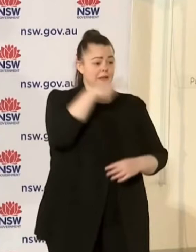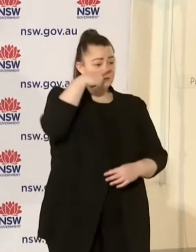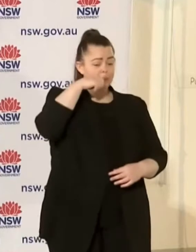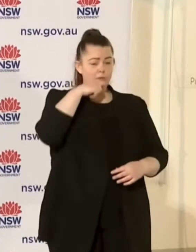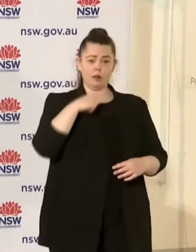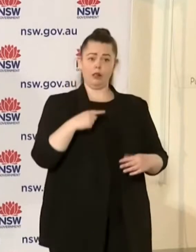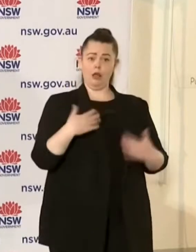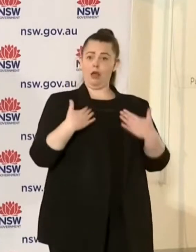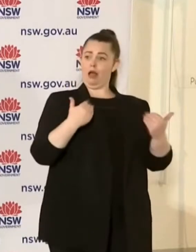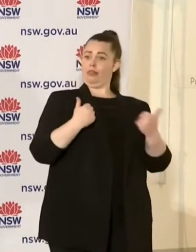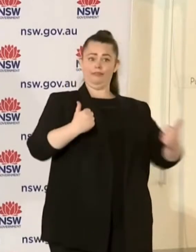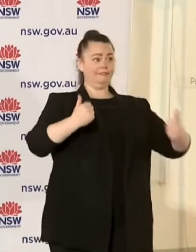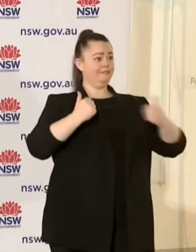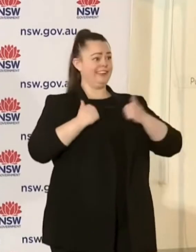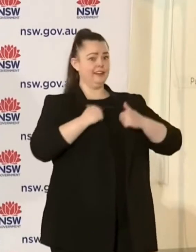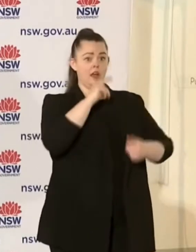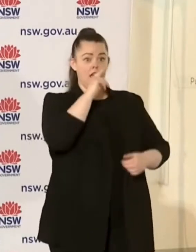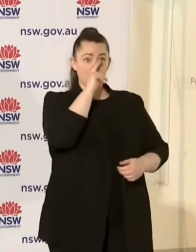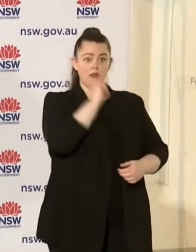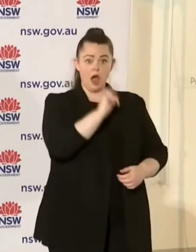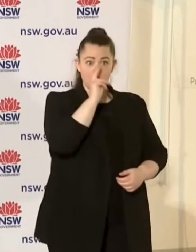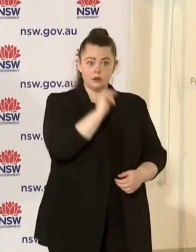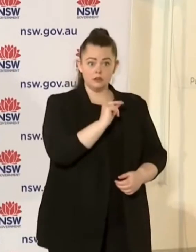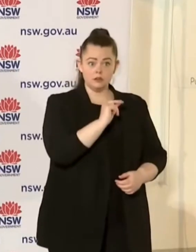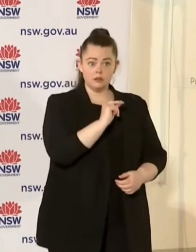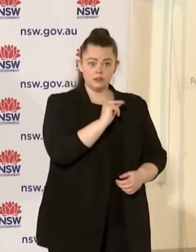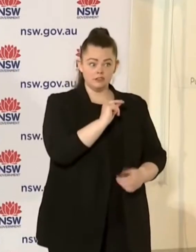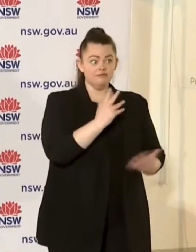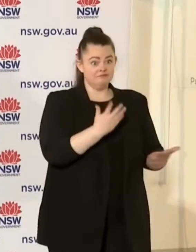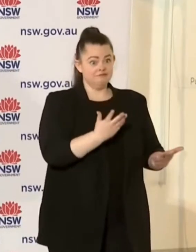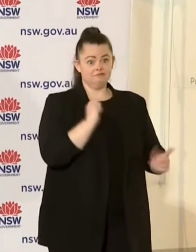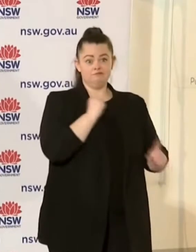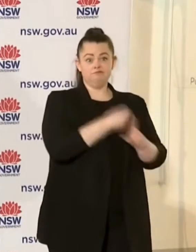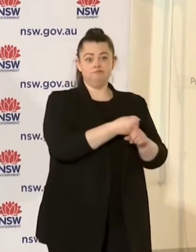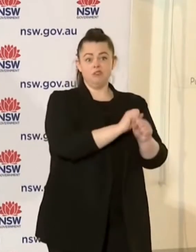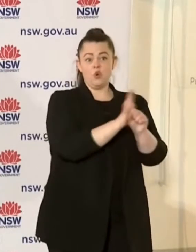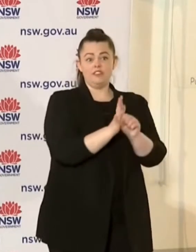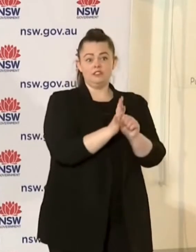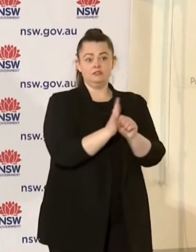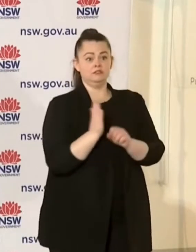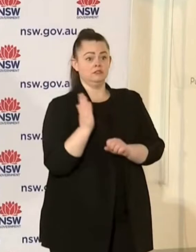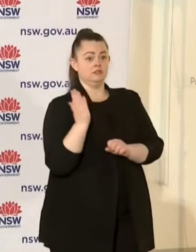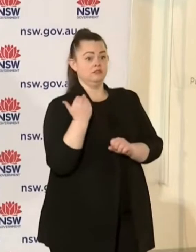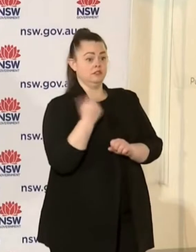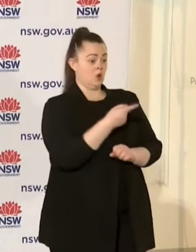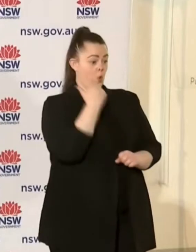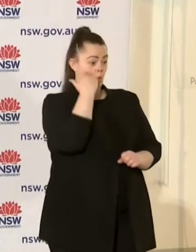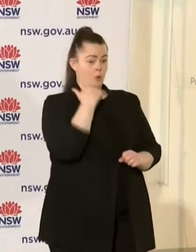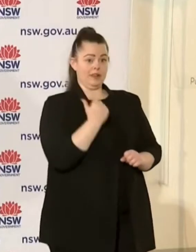healthy, and one that stands out to me was a young woman I recently transferred who had just delivered a baby.